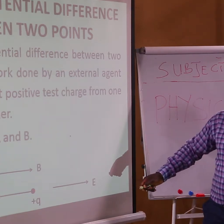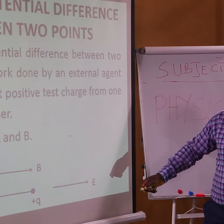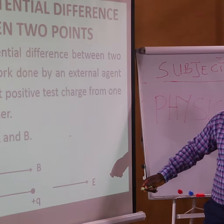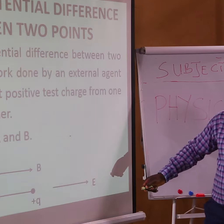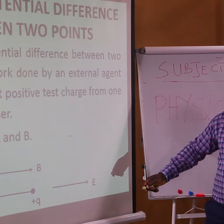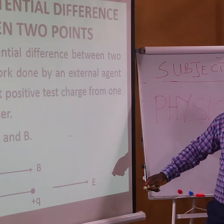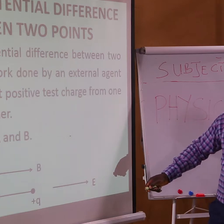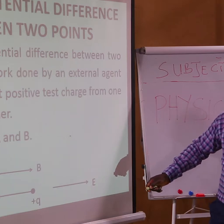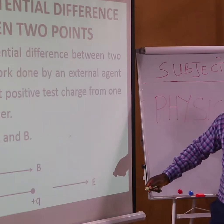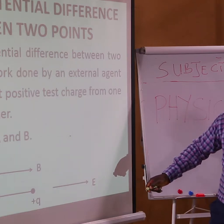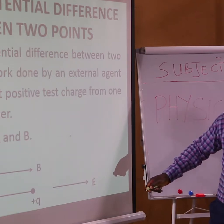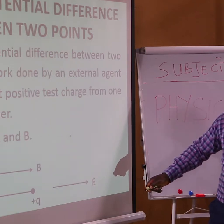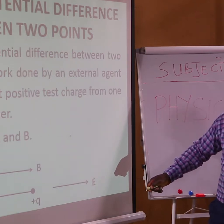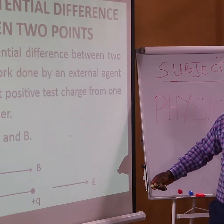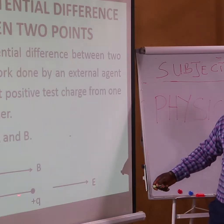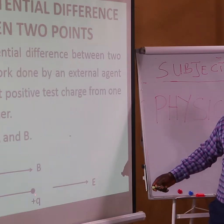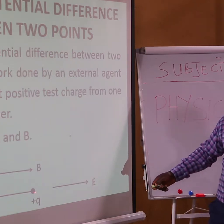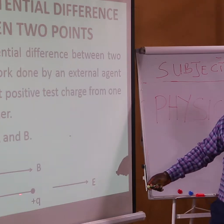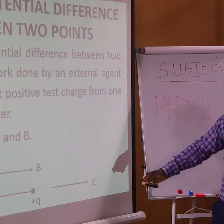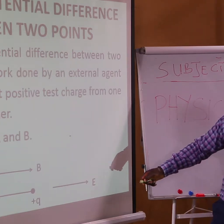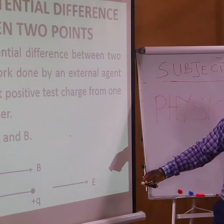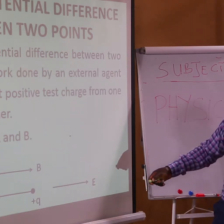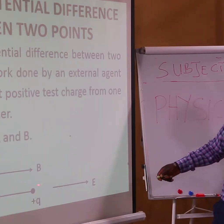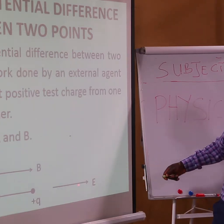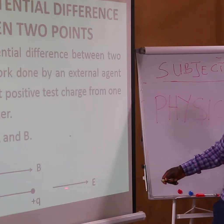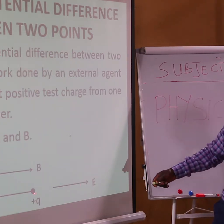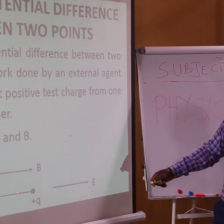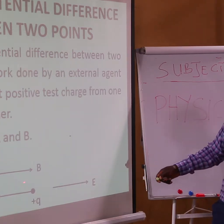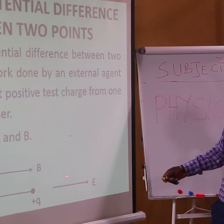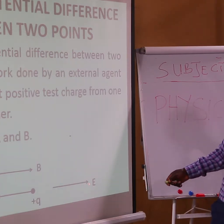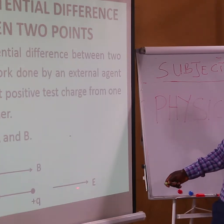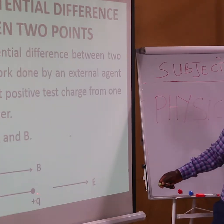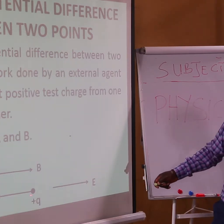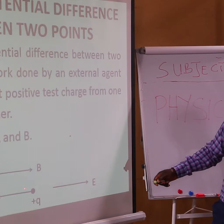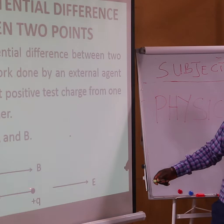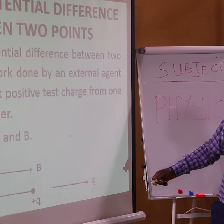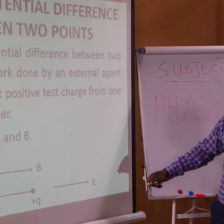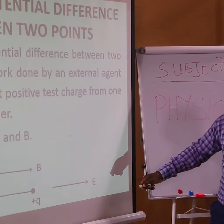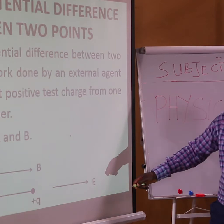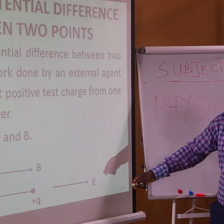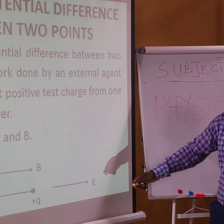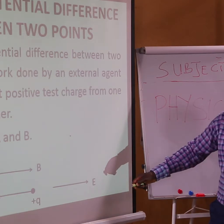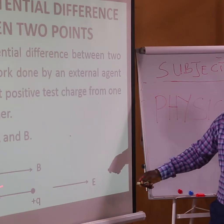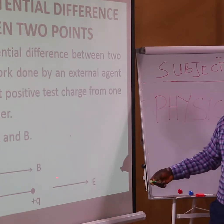this plus capital Q. That means work is being done. We can see that it is in